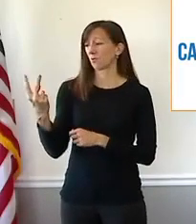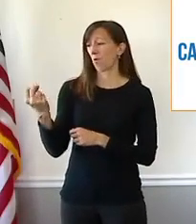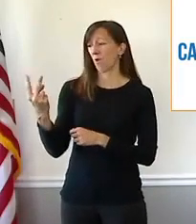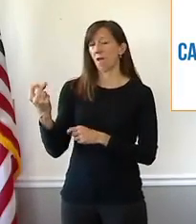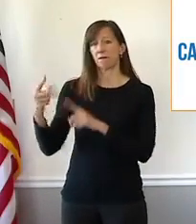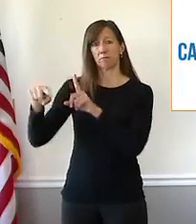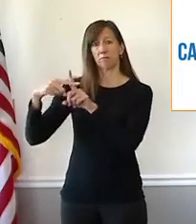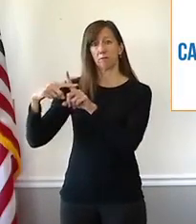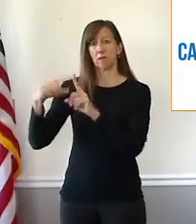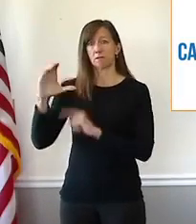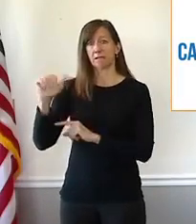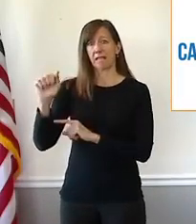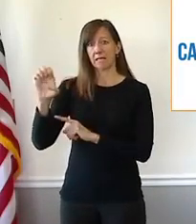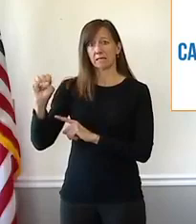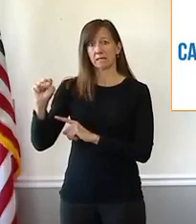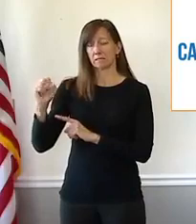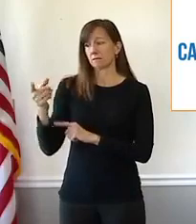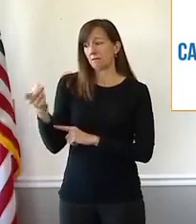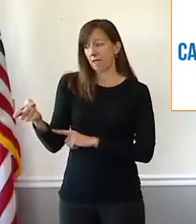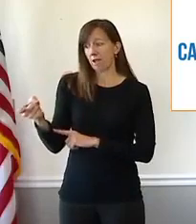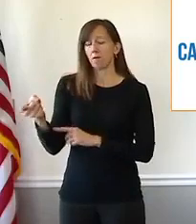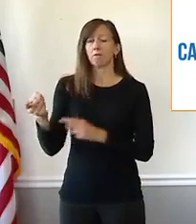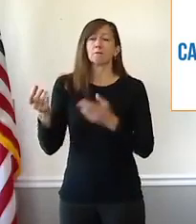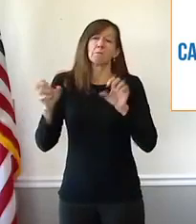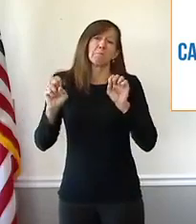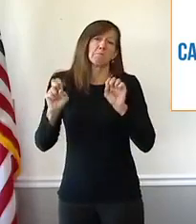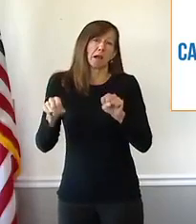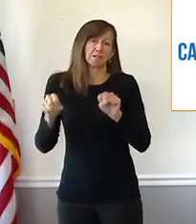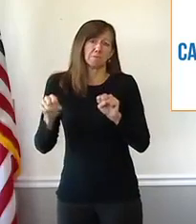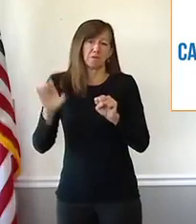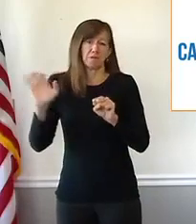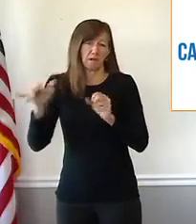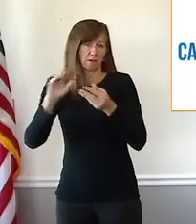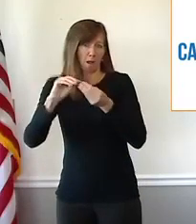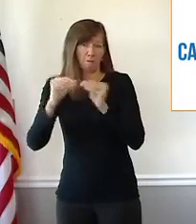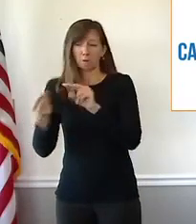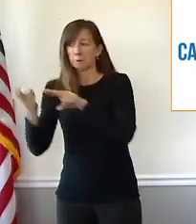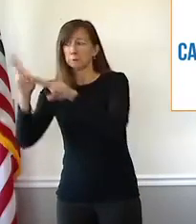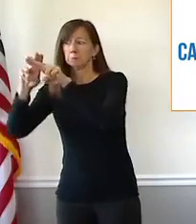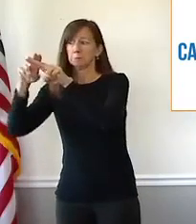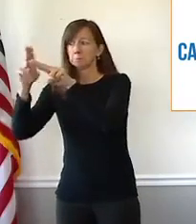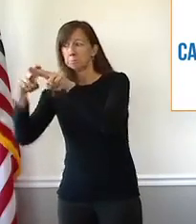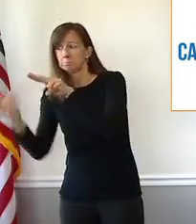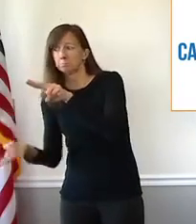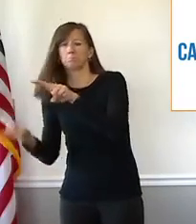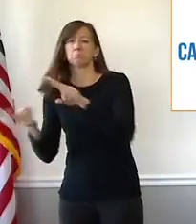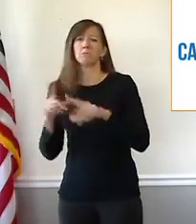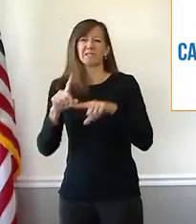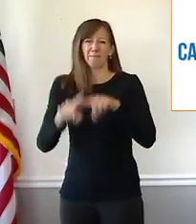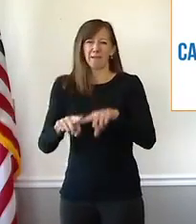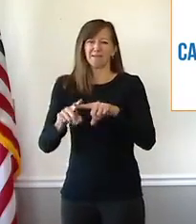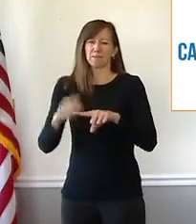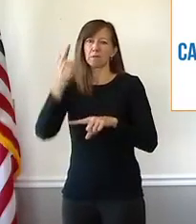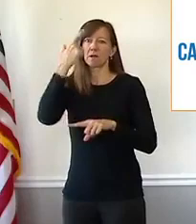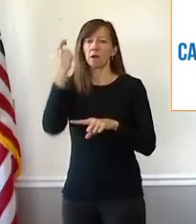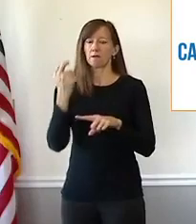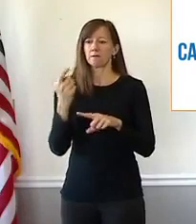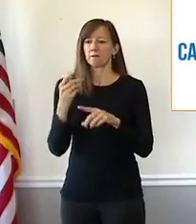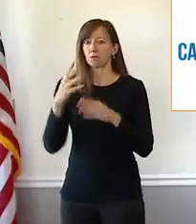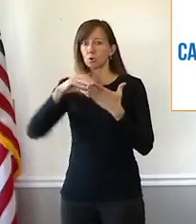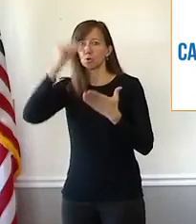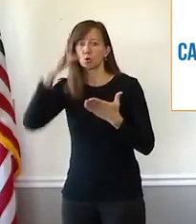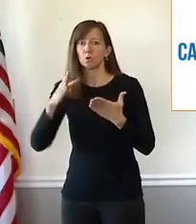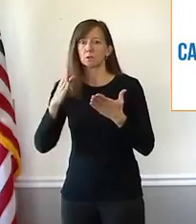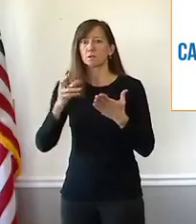likely to change. It is possible, certainly, that based on that off-campus gathering, that there may be